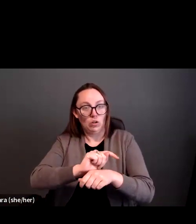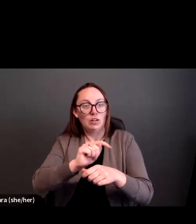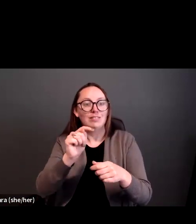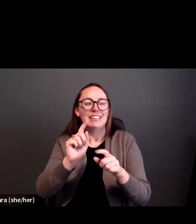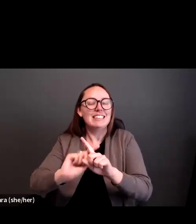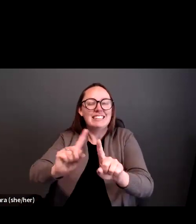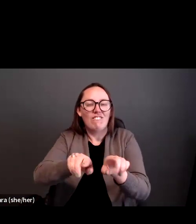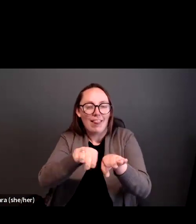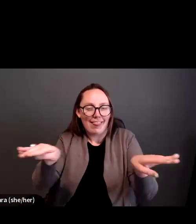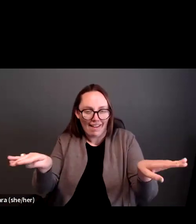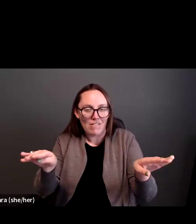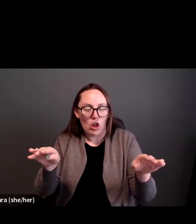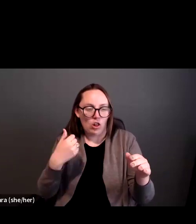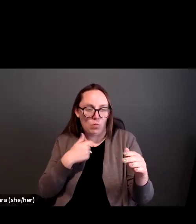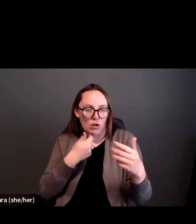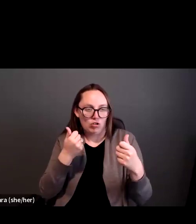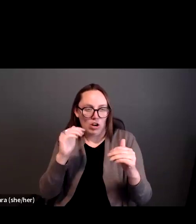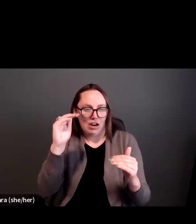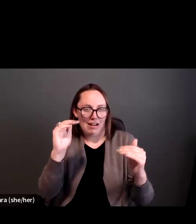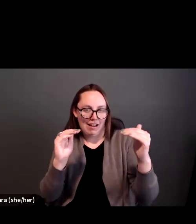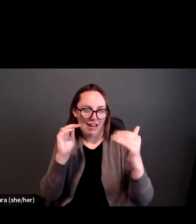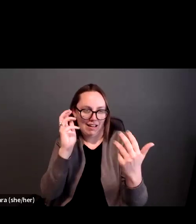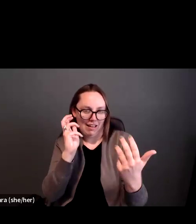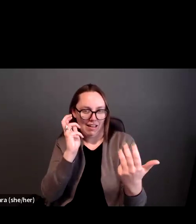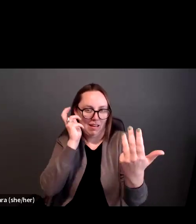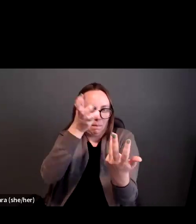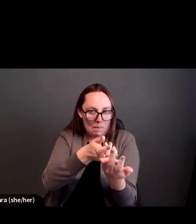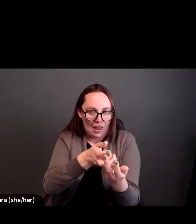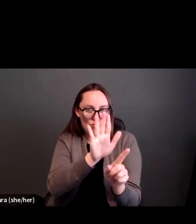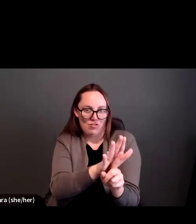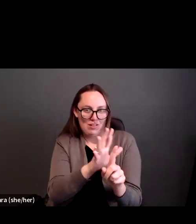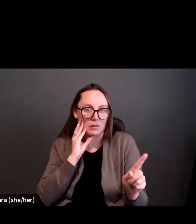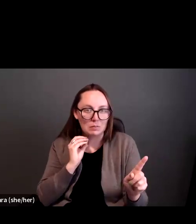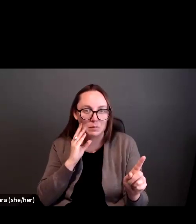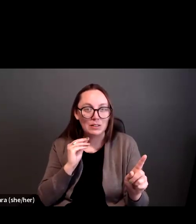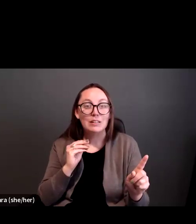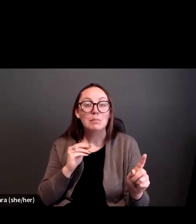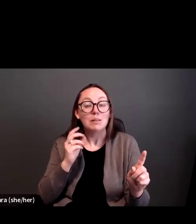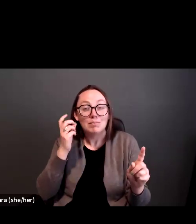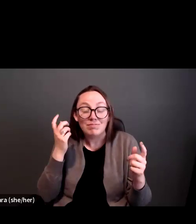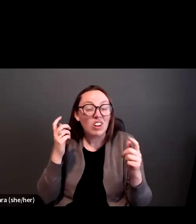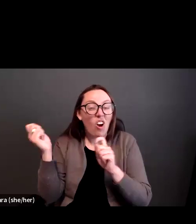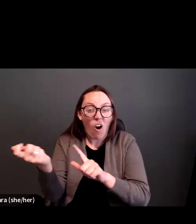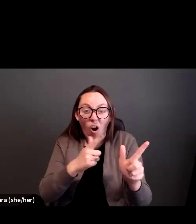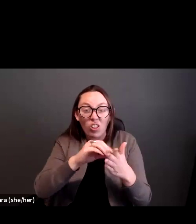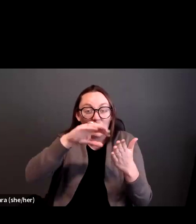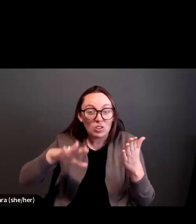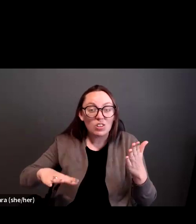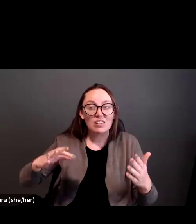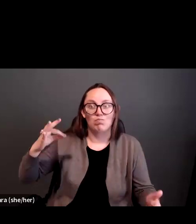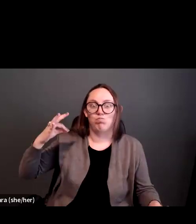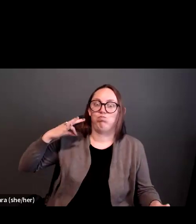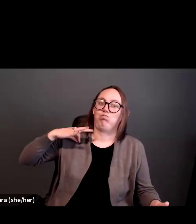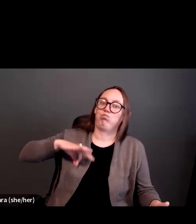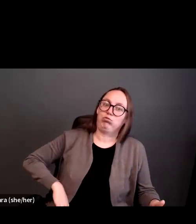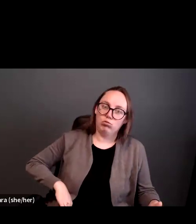through this experience. But all of them are getting a lot more benefit from this experience, right? Than probably the